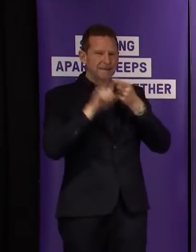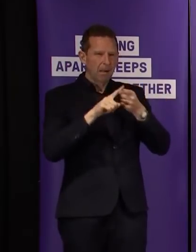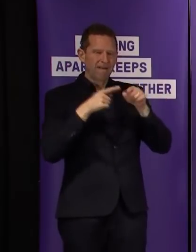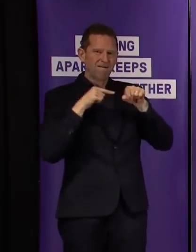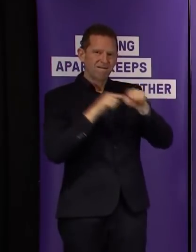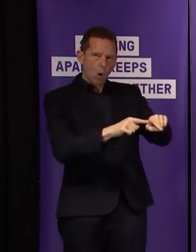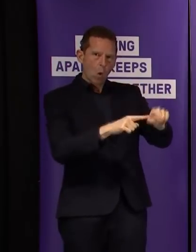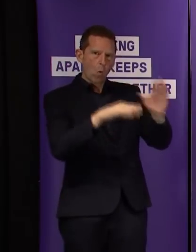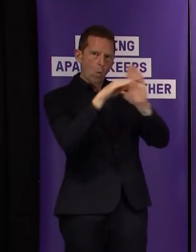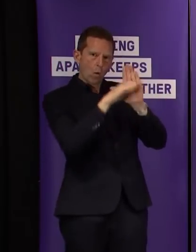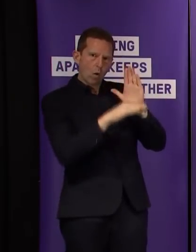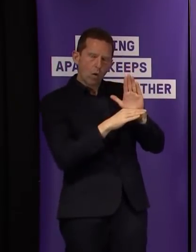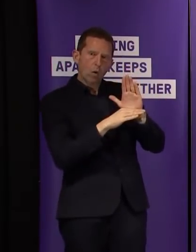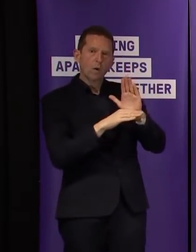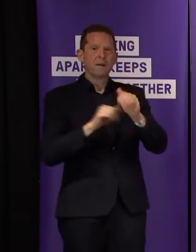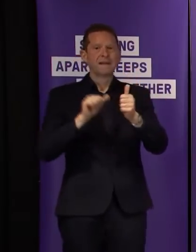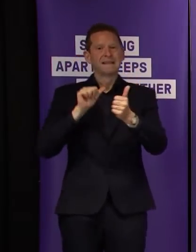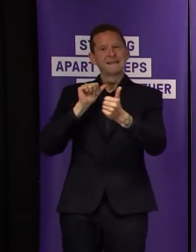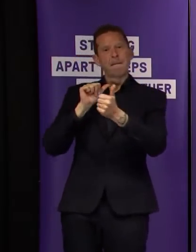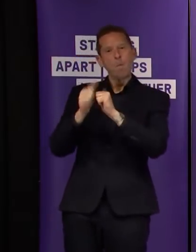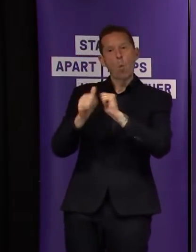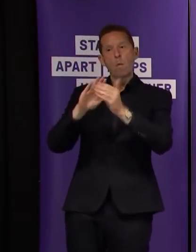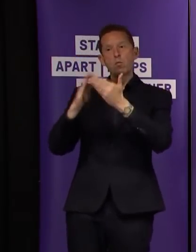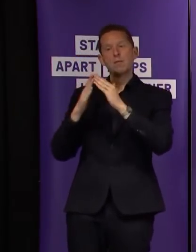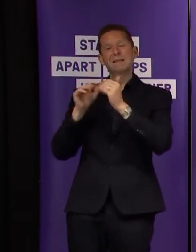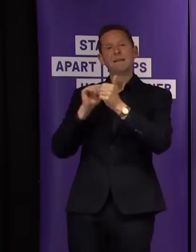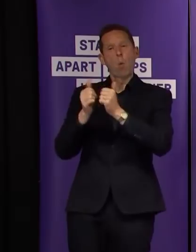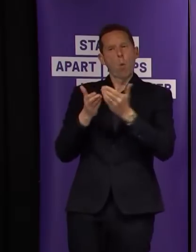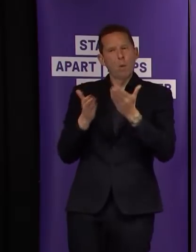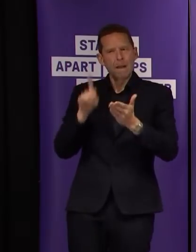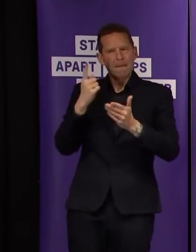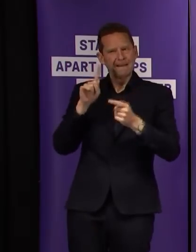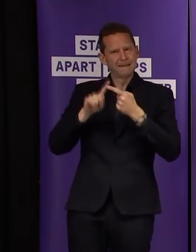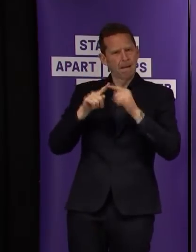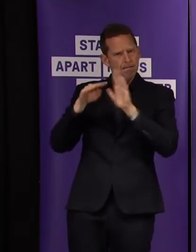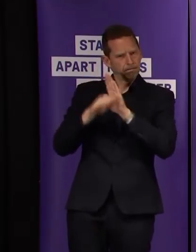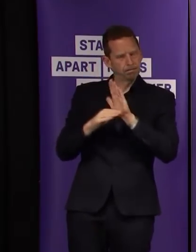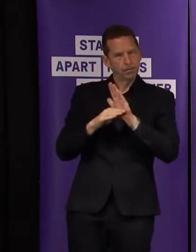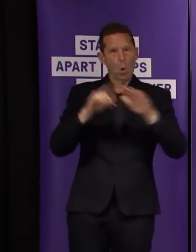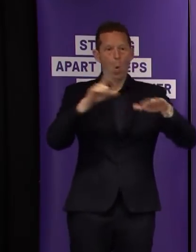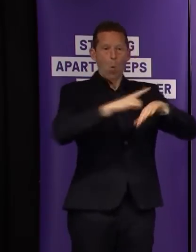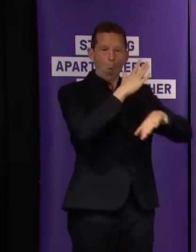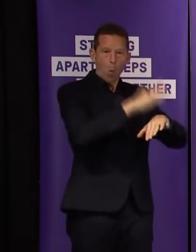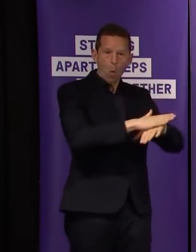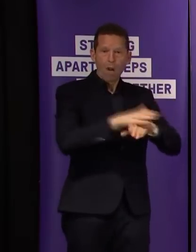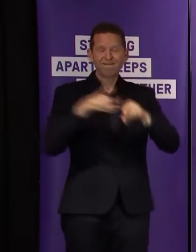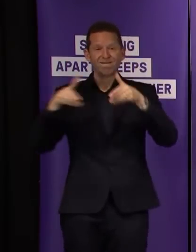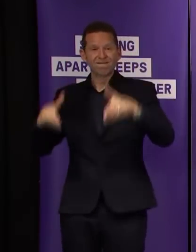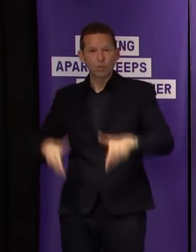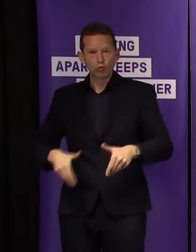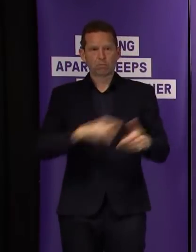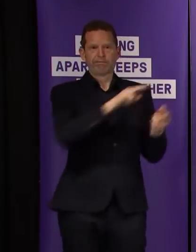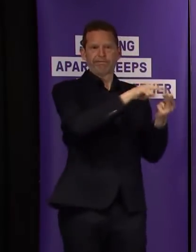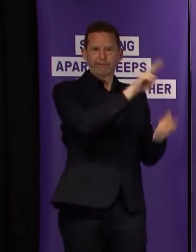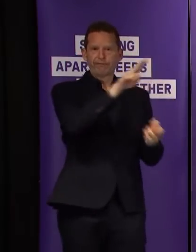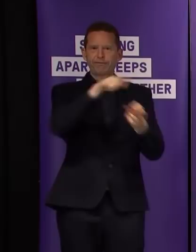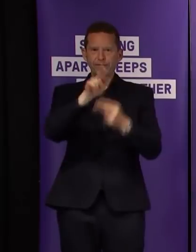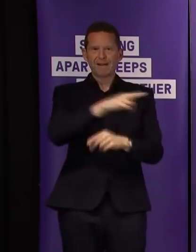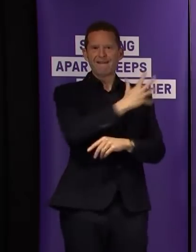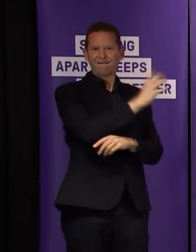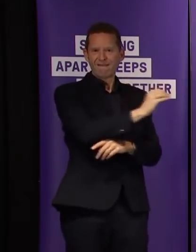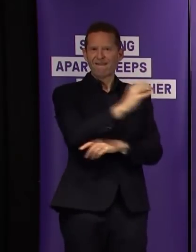further easing of restrictions on sport, particularly community sport. Weddings, funerals, they go to 50 people. And then